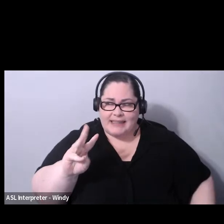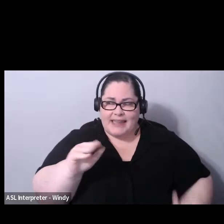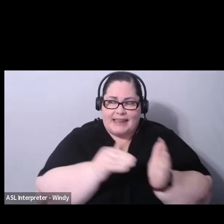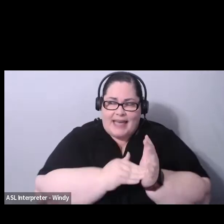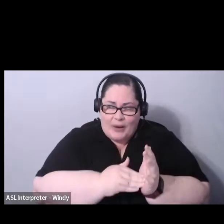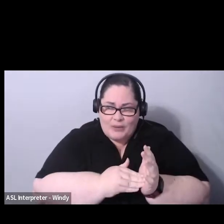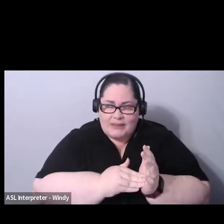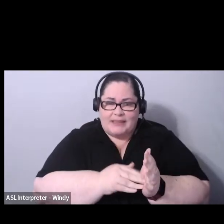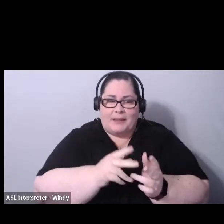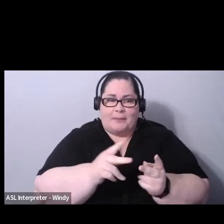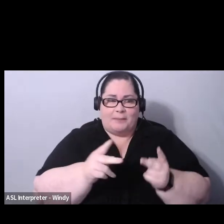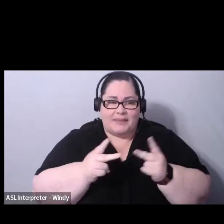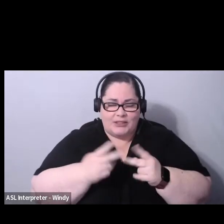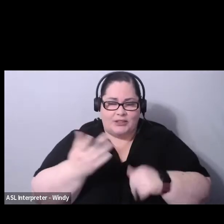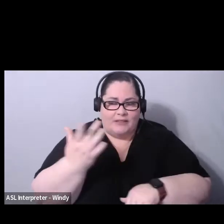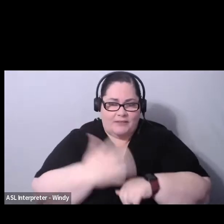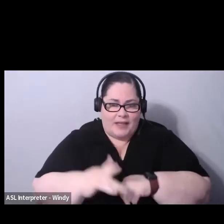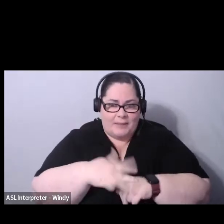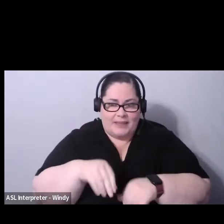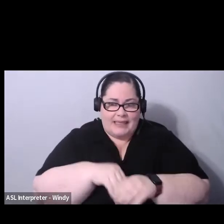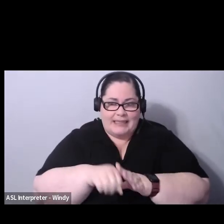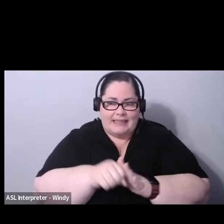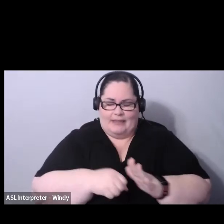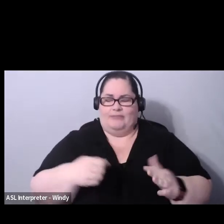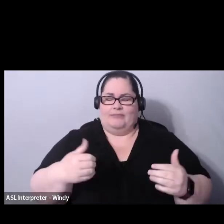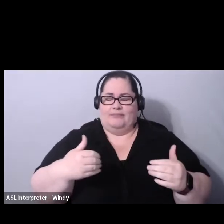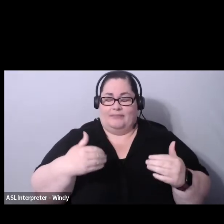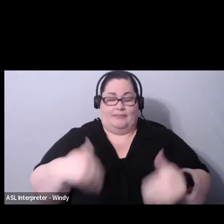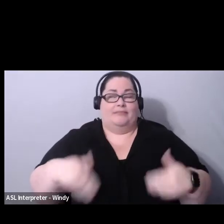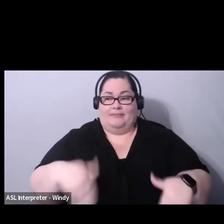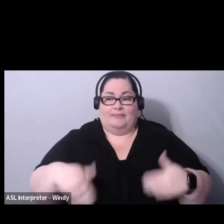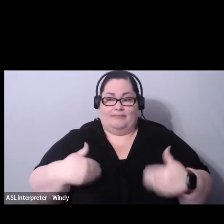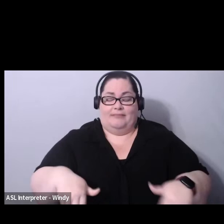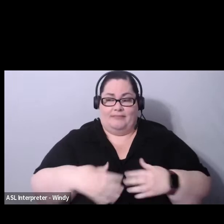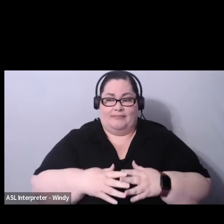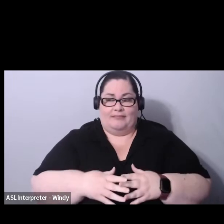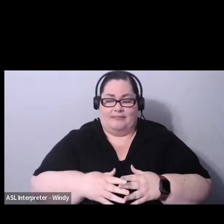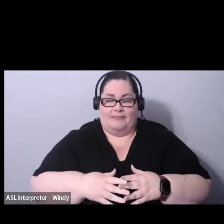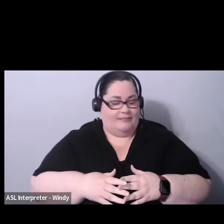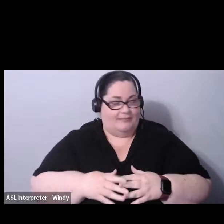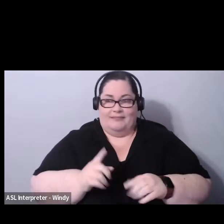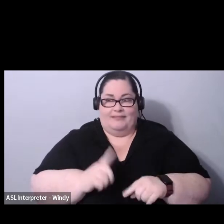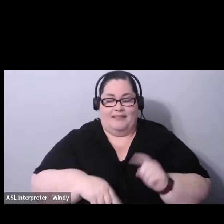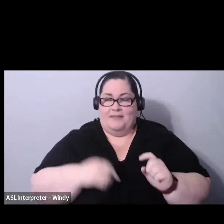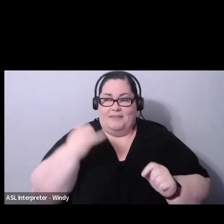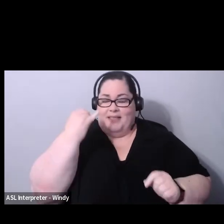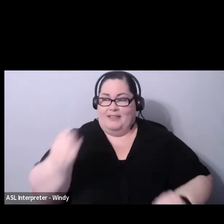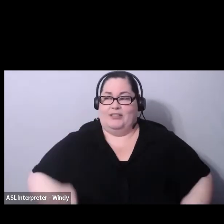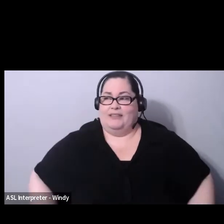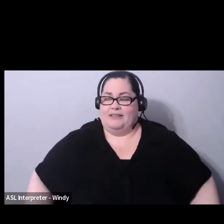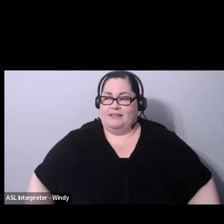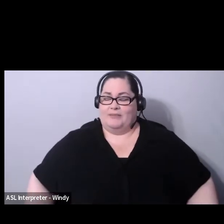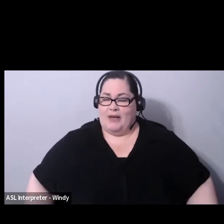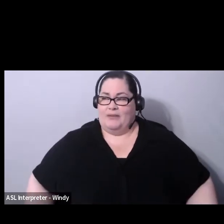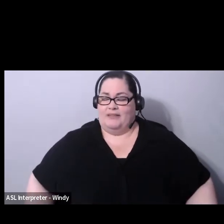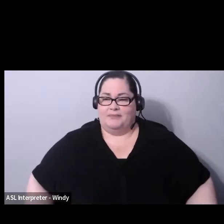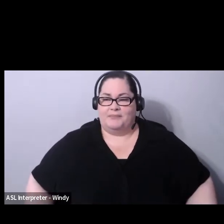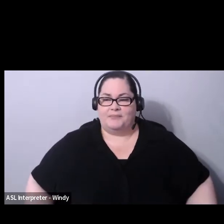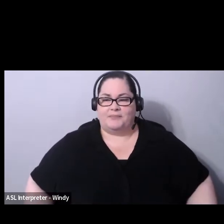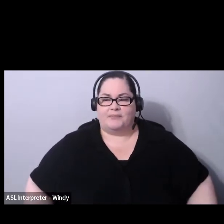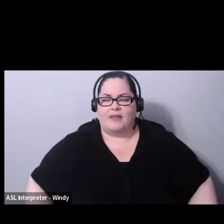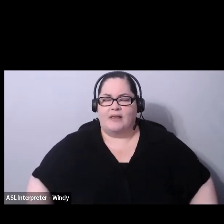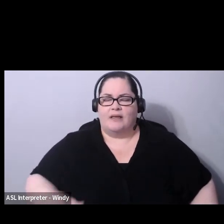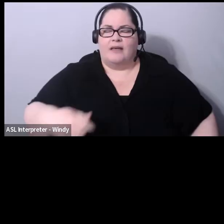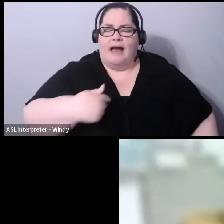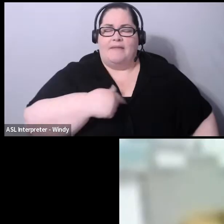106,000 positions open in the state. That's just almost unimaginable. And I just had a question,